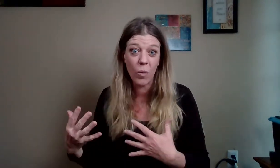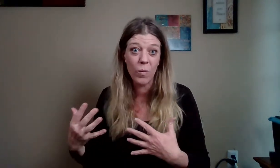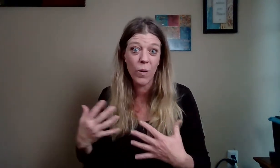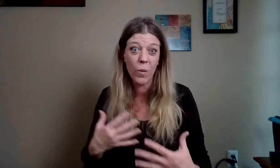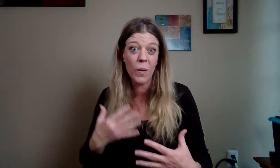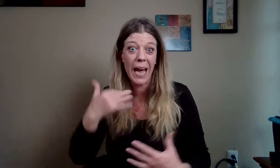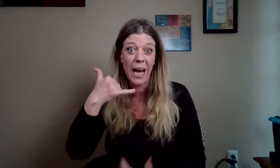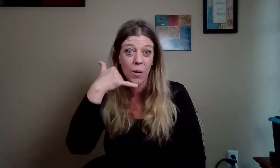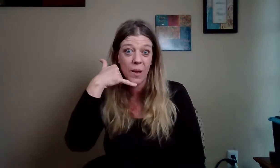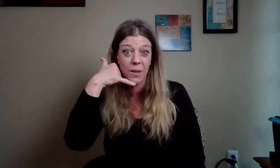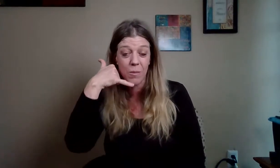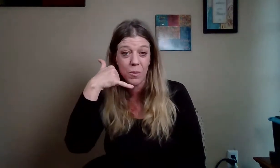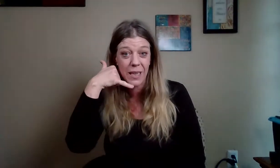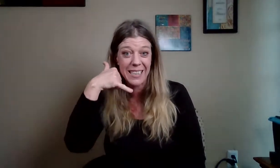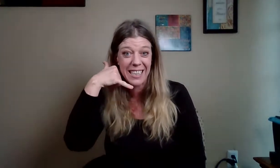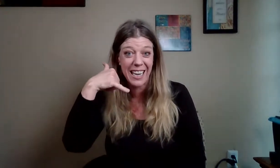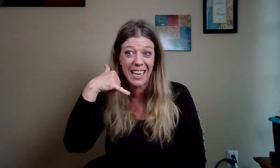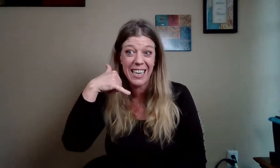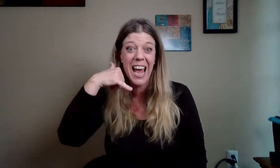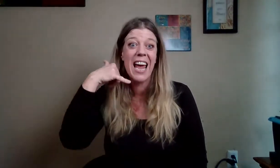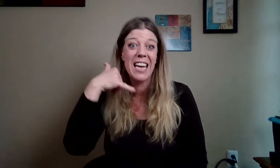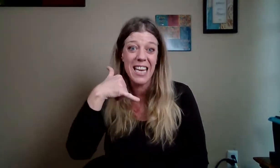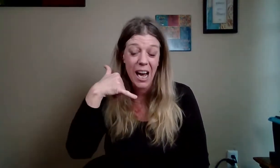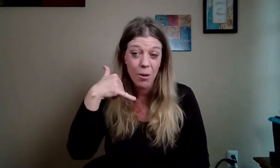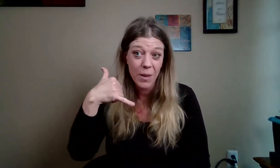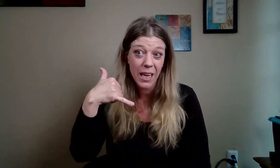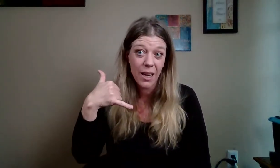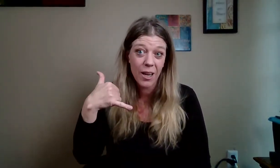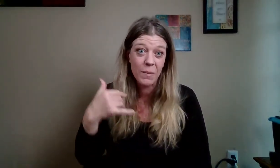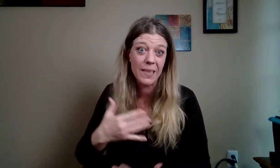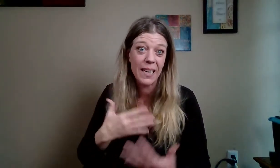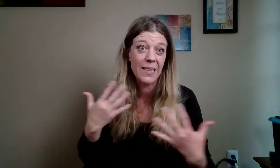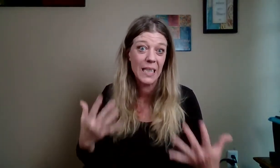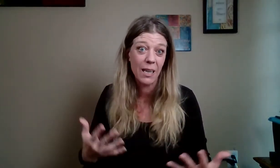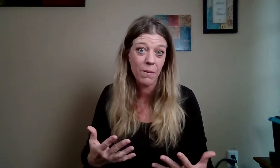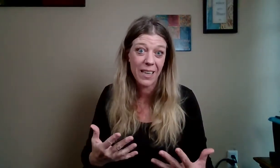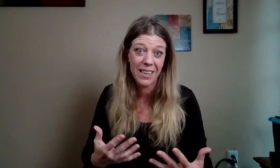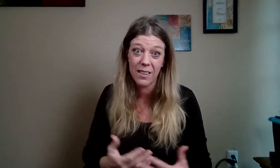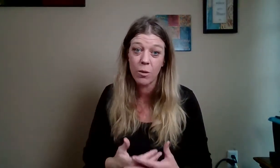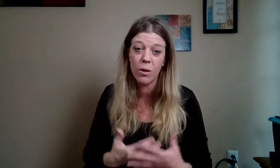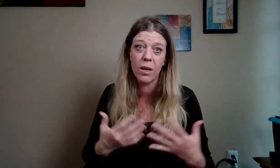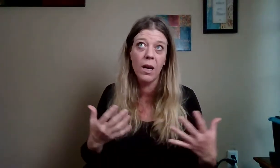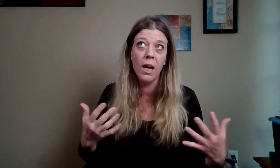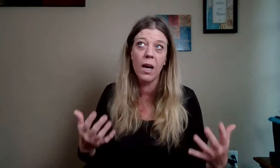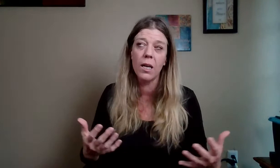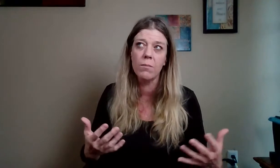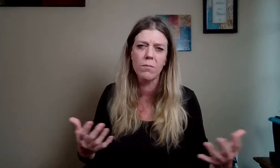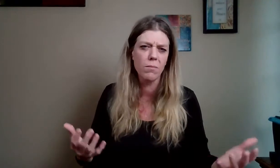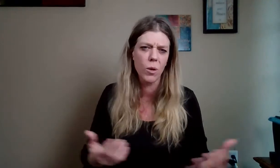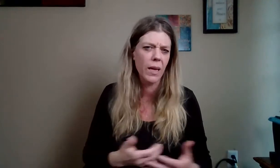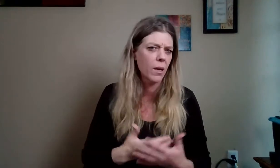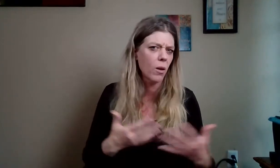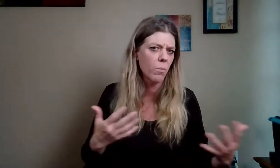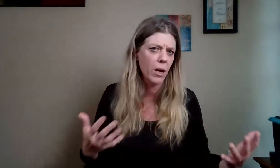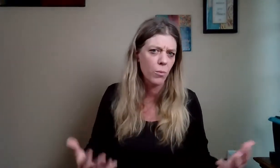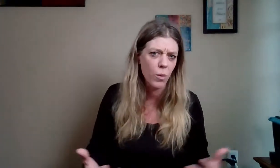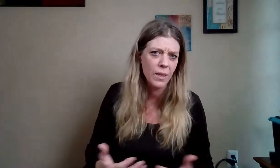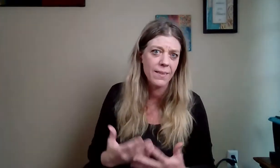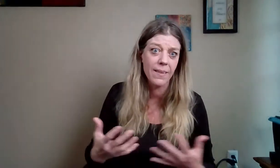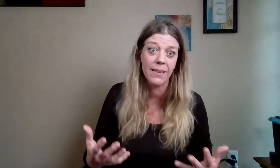microphone. Phone now, this sign now becomes a suffix or more like compound words and things